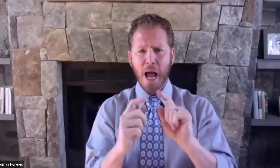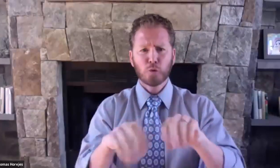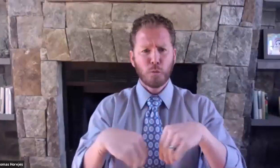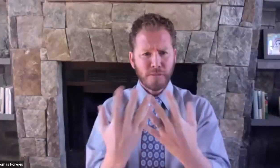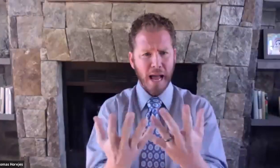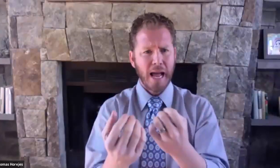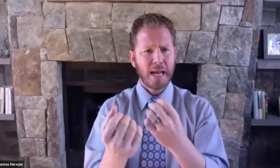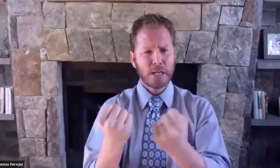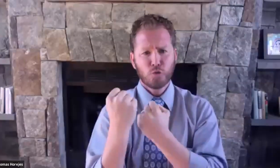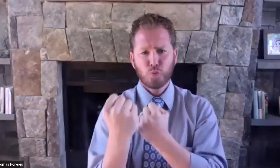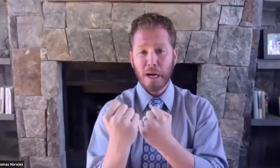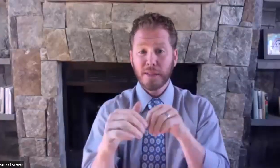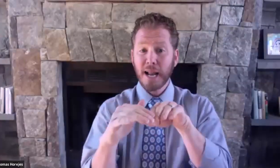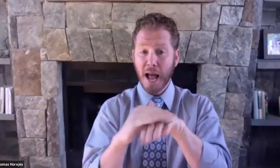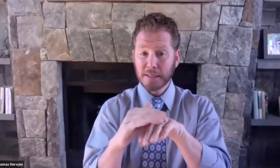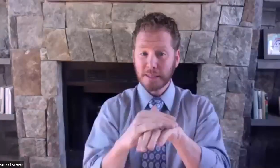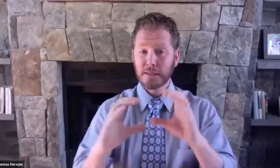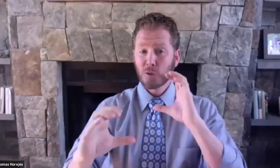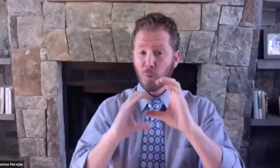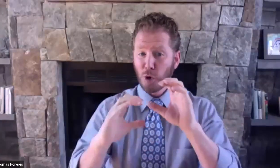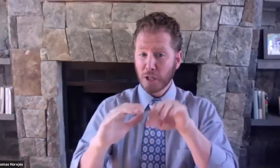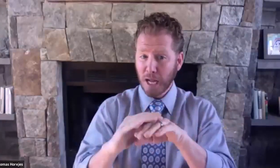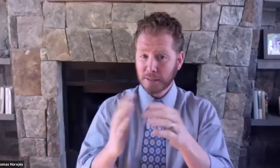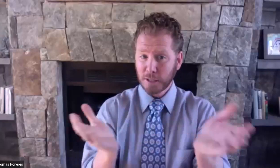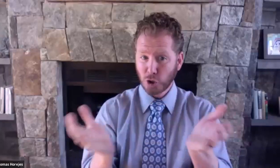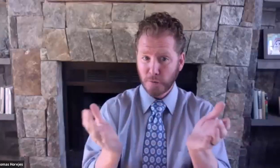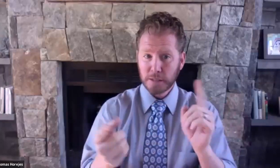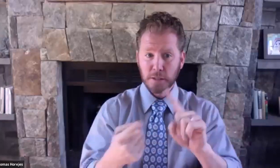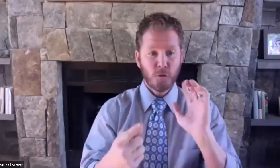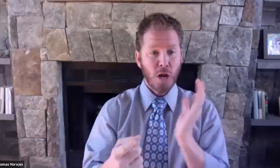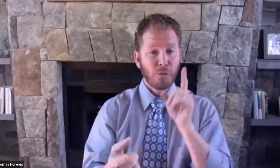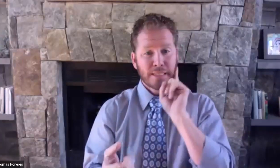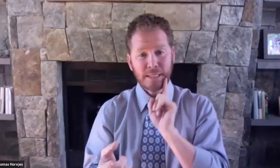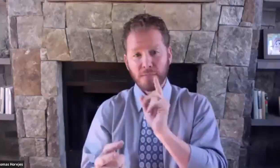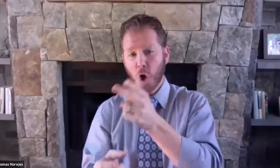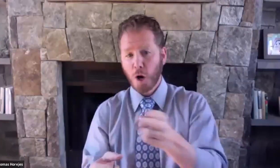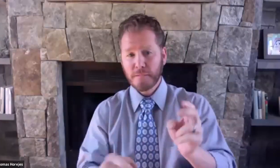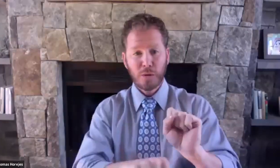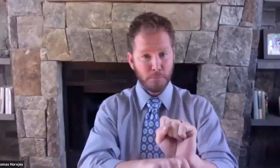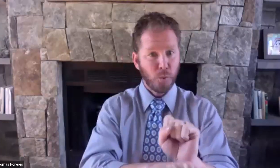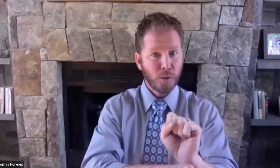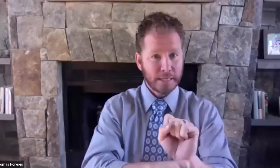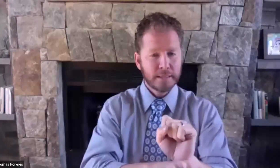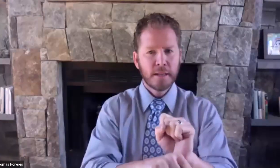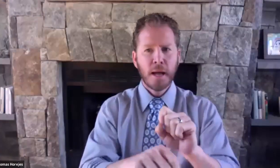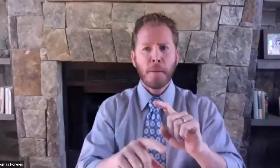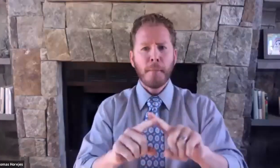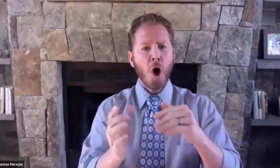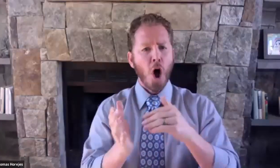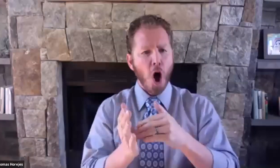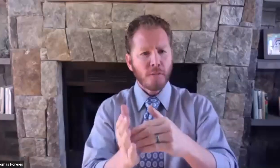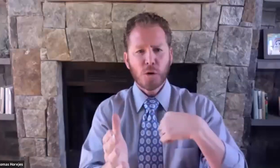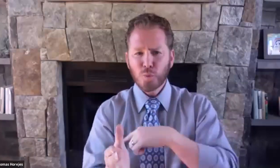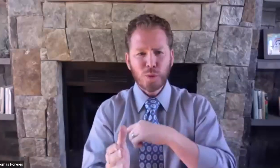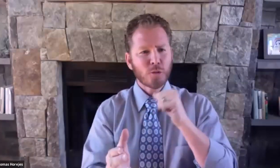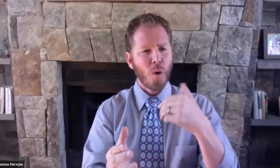All of the employers, all of the audience members are here to understand how to strengthen communication access services for deaf and hard of